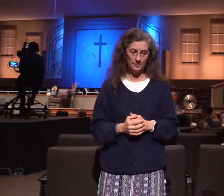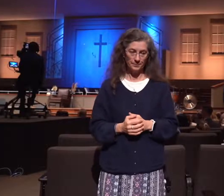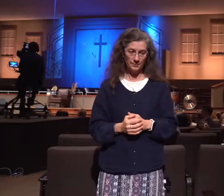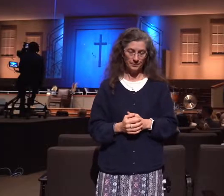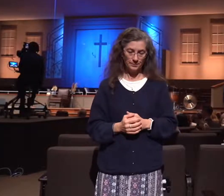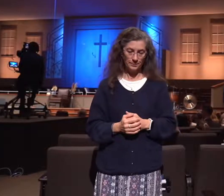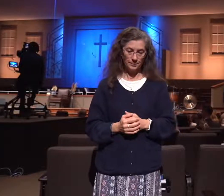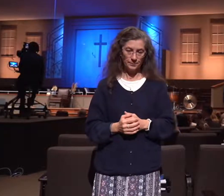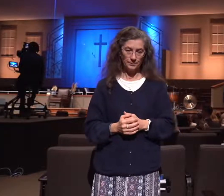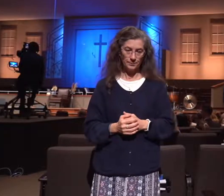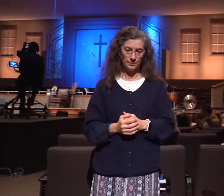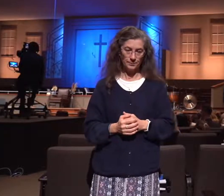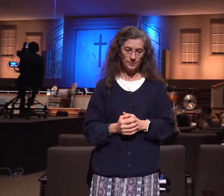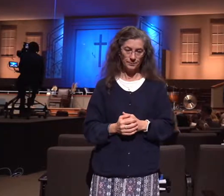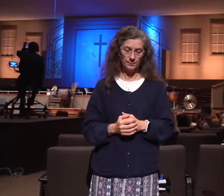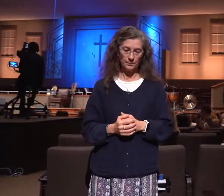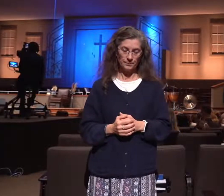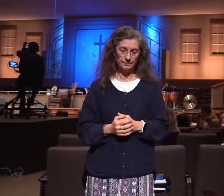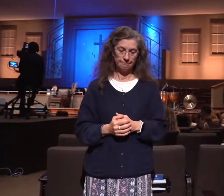Now,